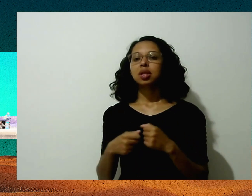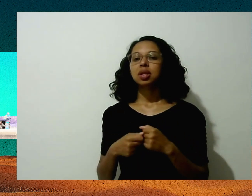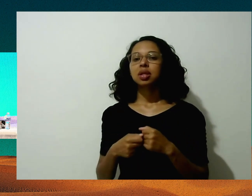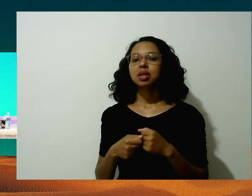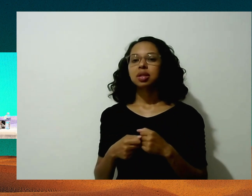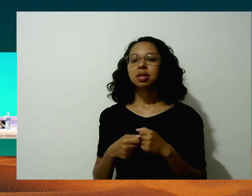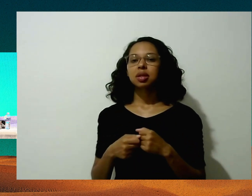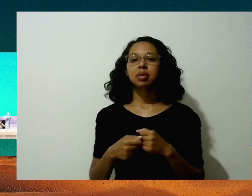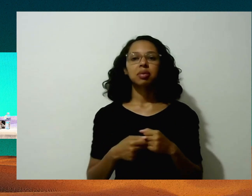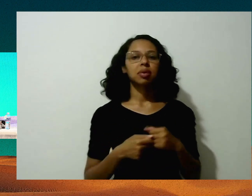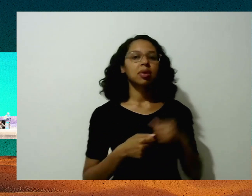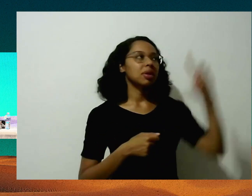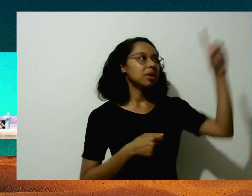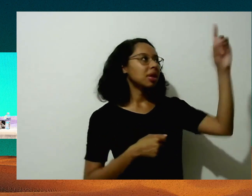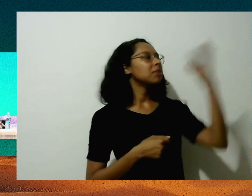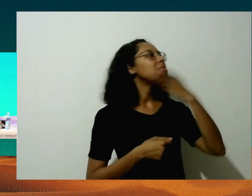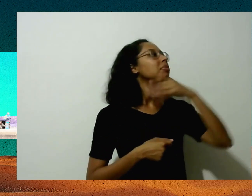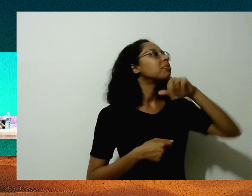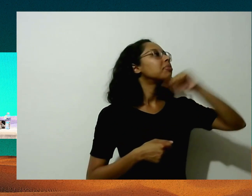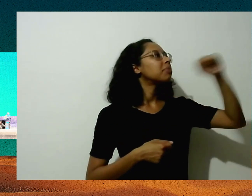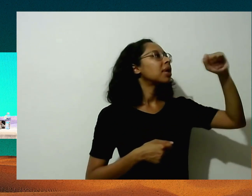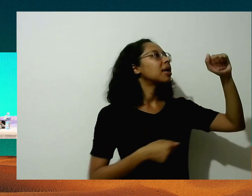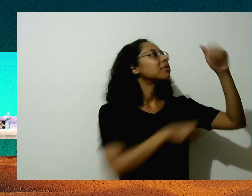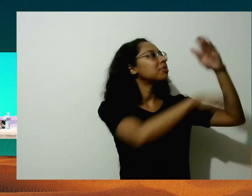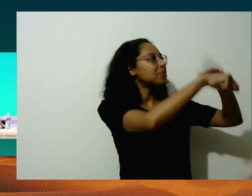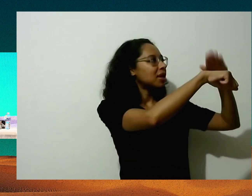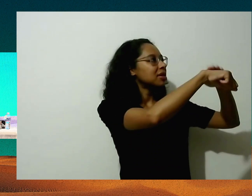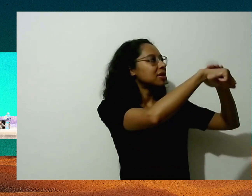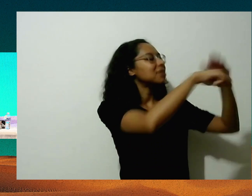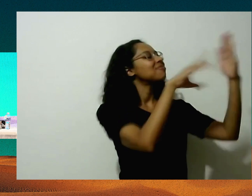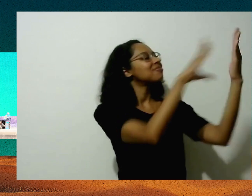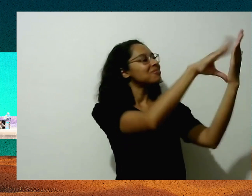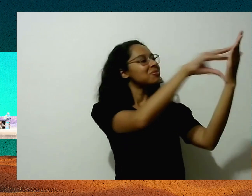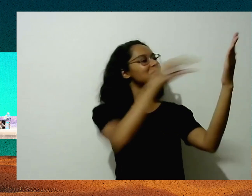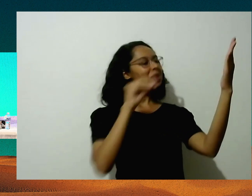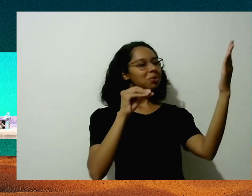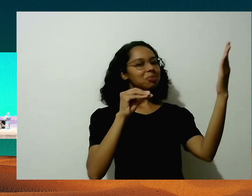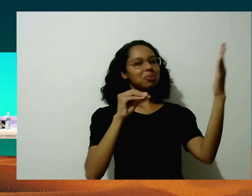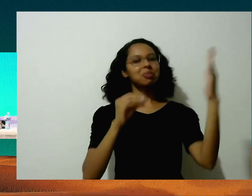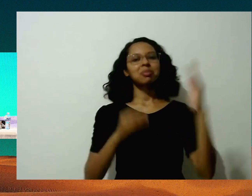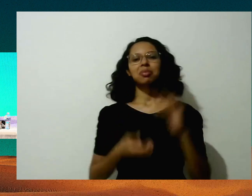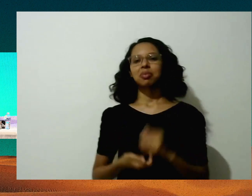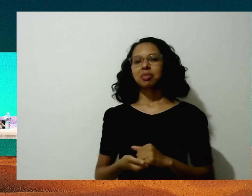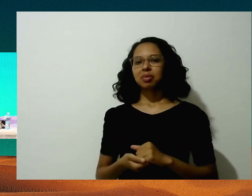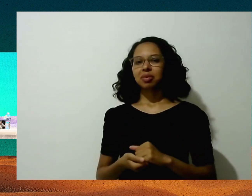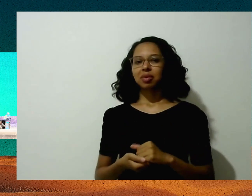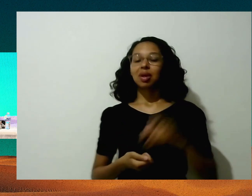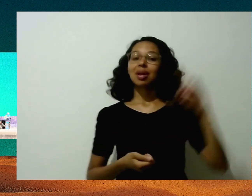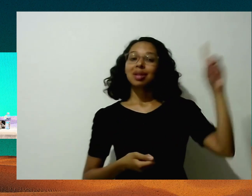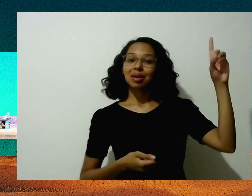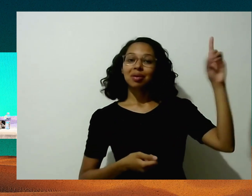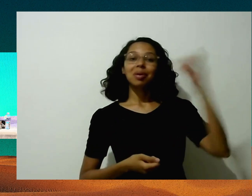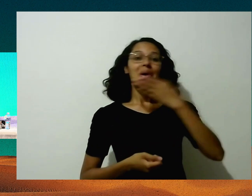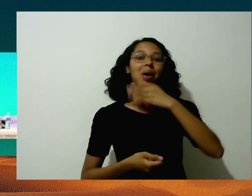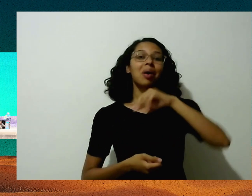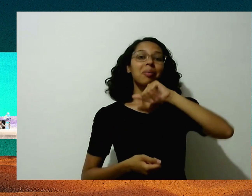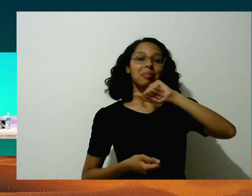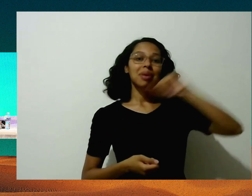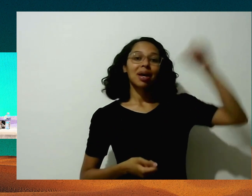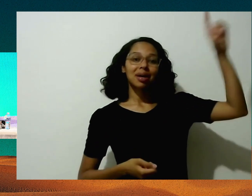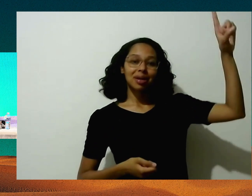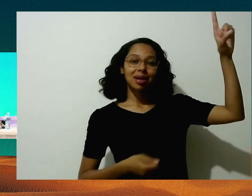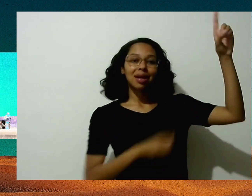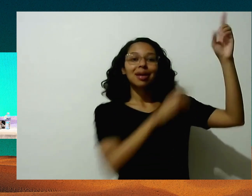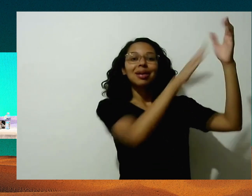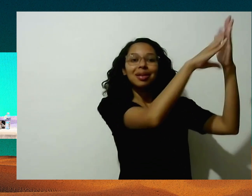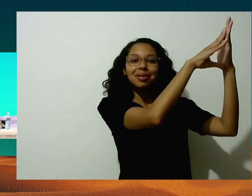o Pai. but what he sees the Father do. Na verdade, é o Pai que faz In reality, it is the Father who